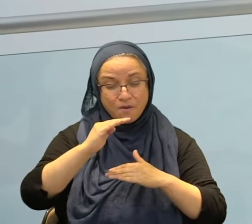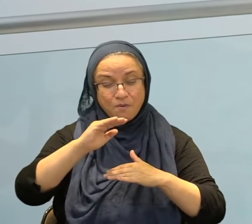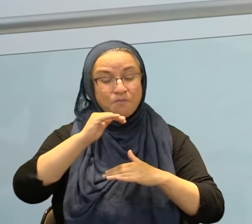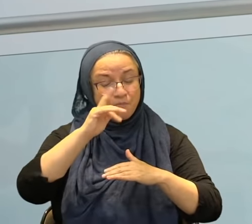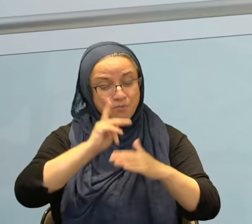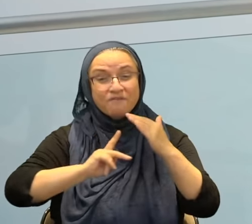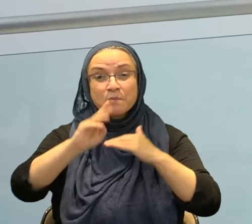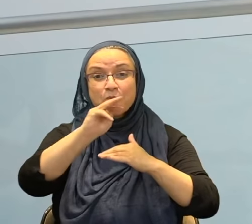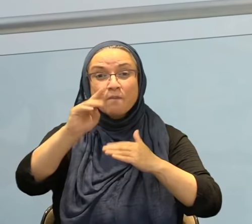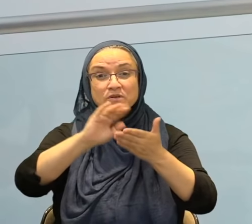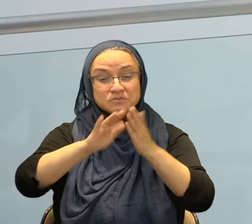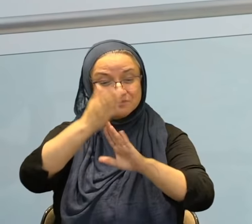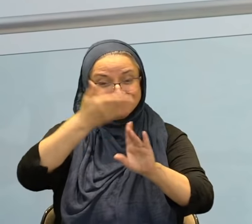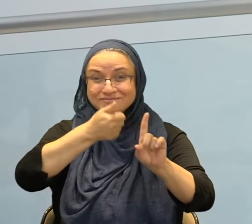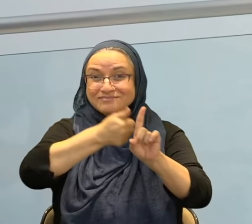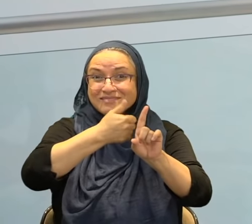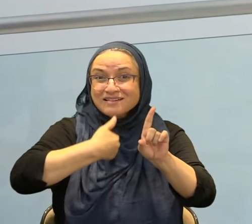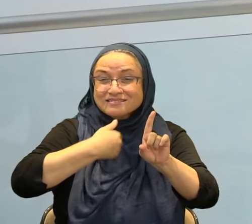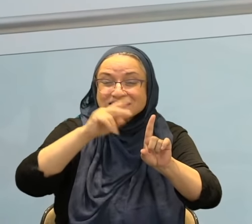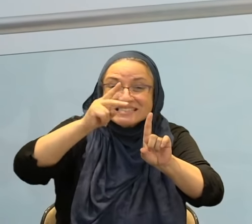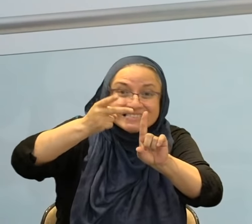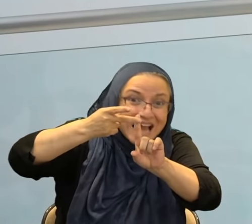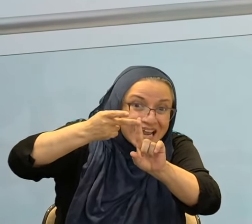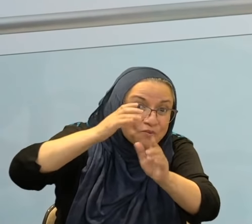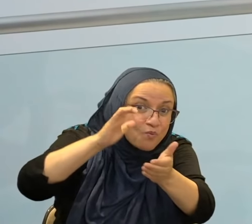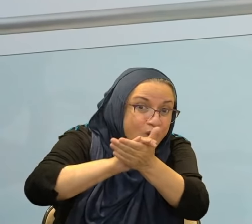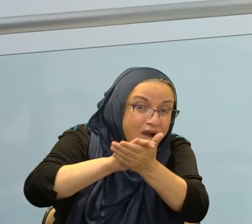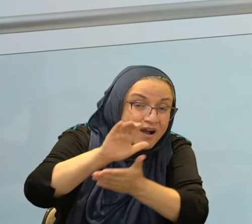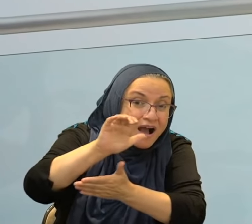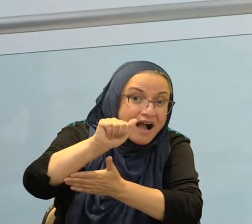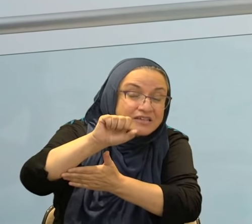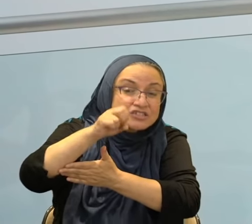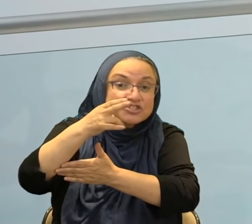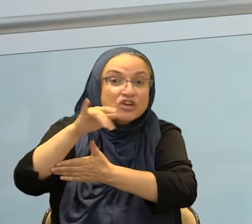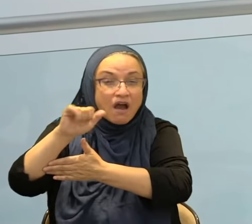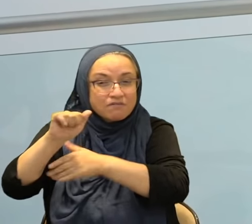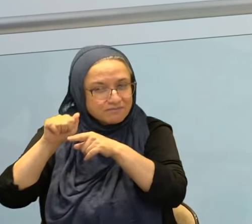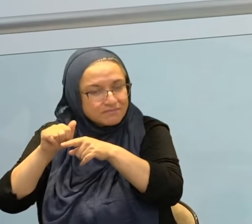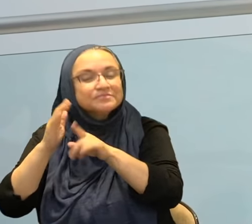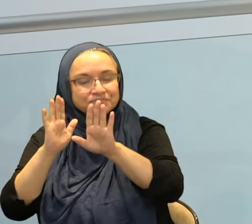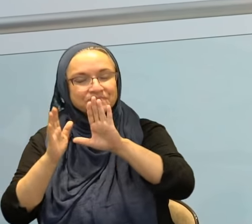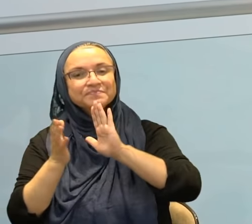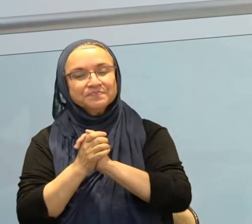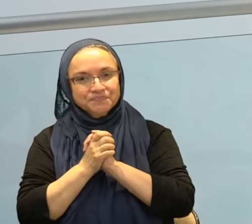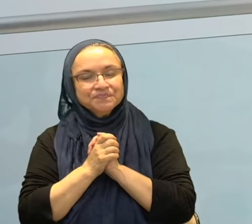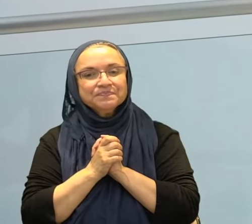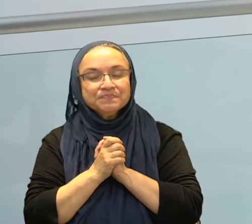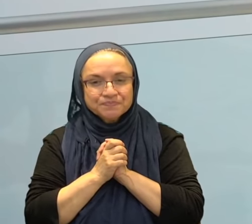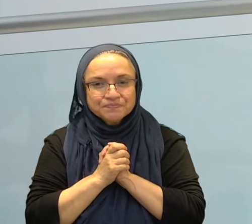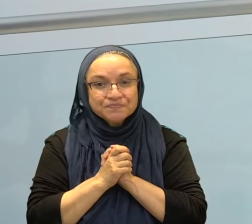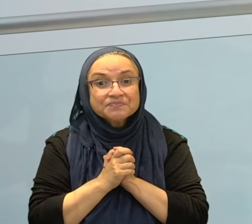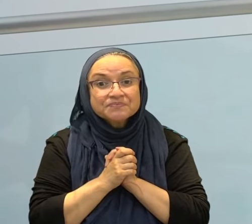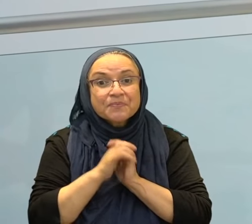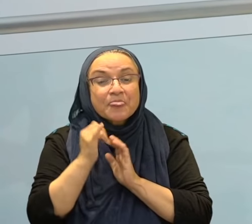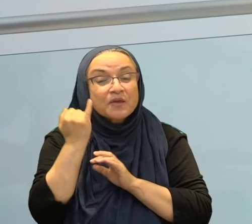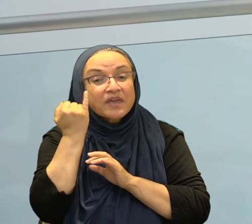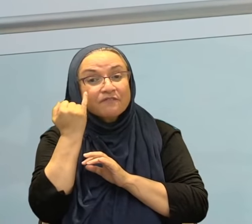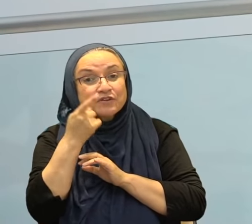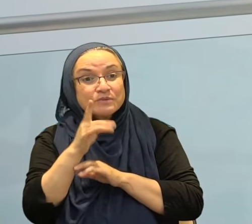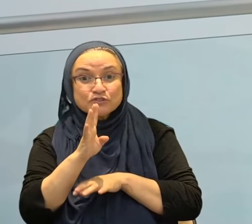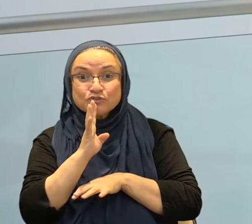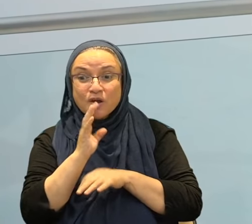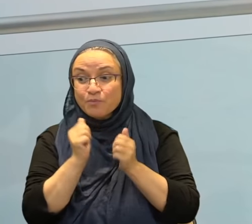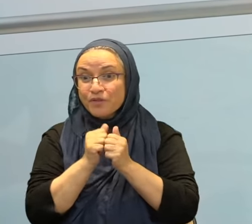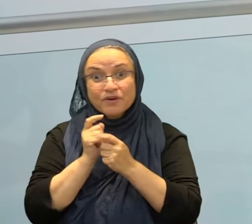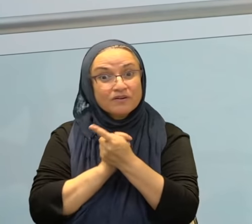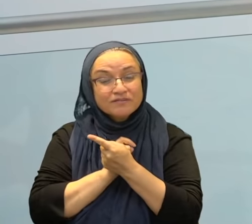her. How she felt in this conversation, how she felt in that conversation. I was just paying attention to